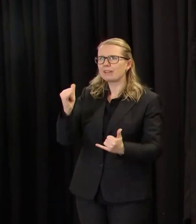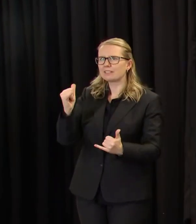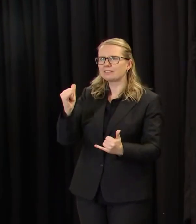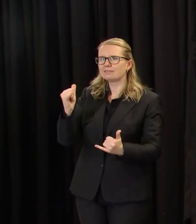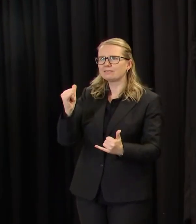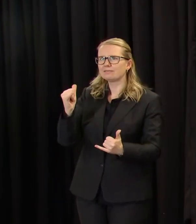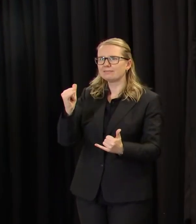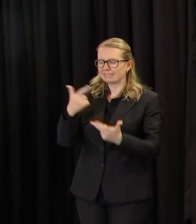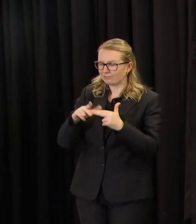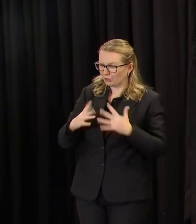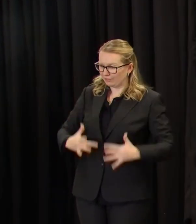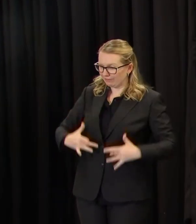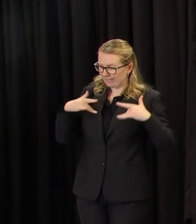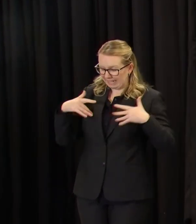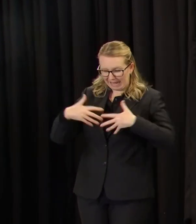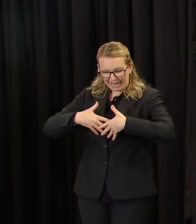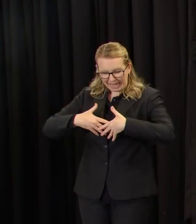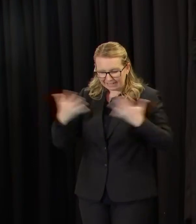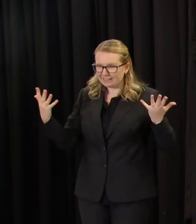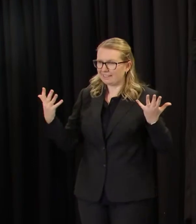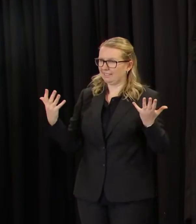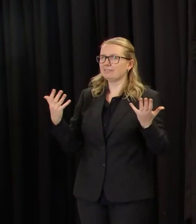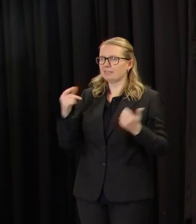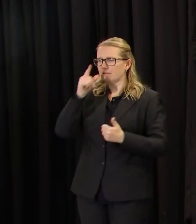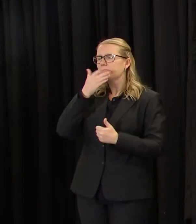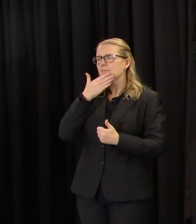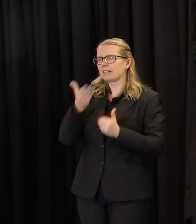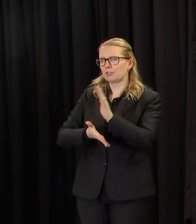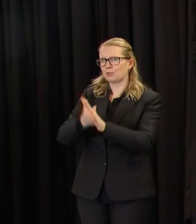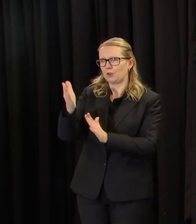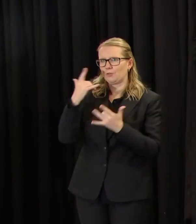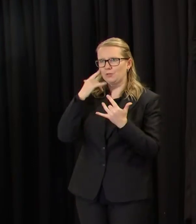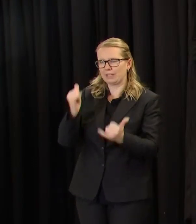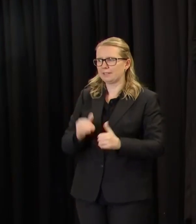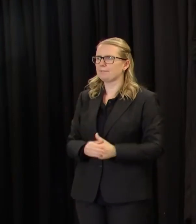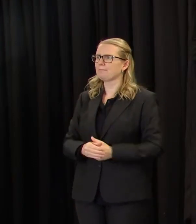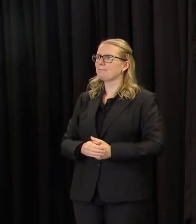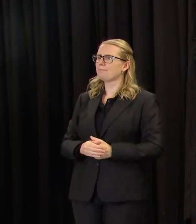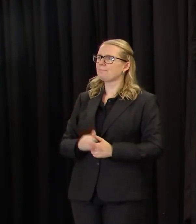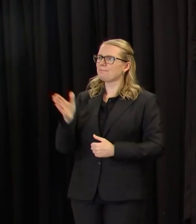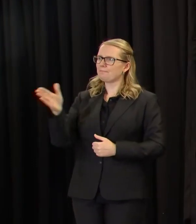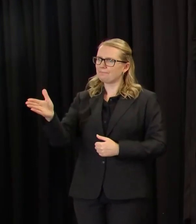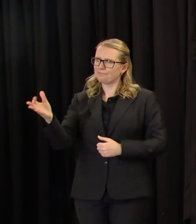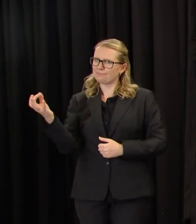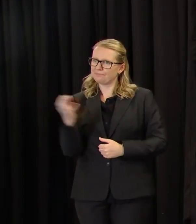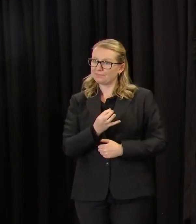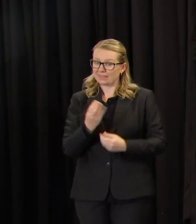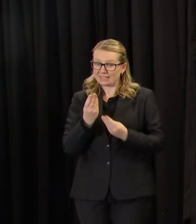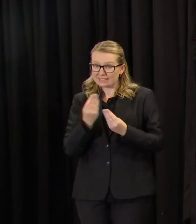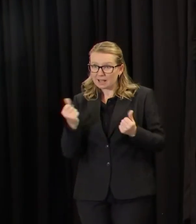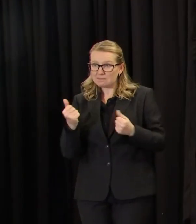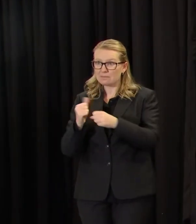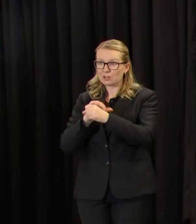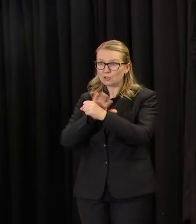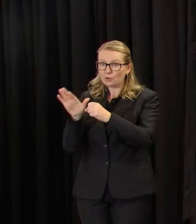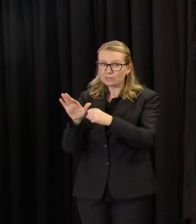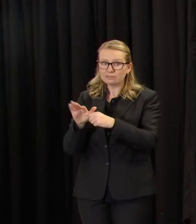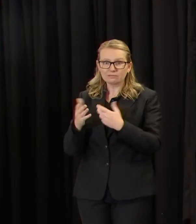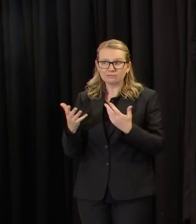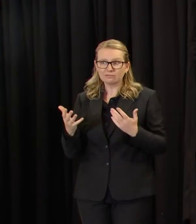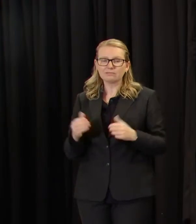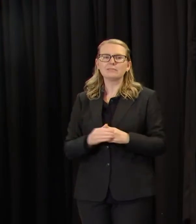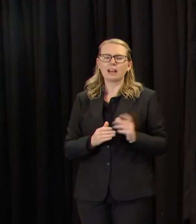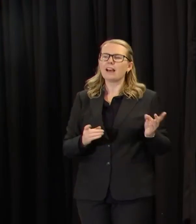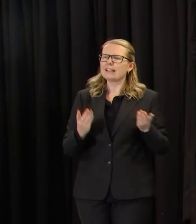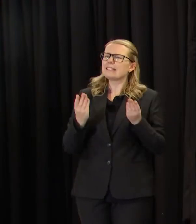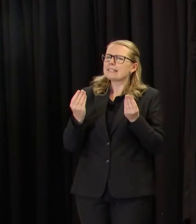soon as you have any symptoms whatsoever. And that's where we're seeing the cases come from, though. That's where some of those... Some can be